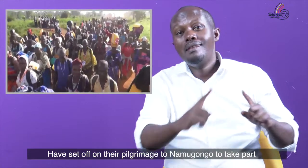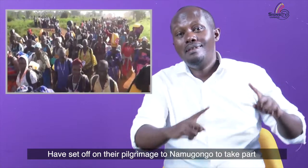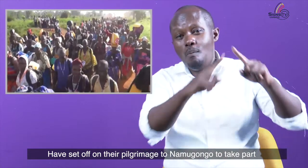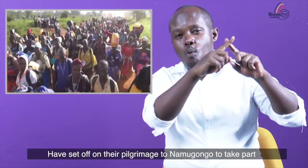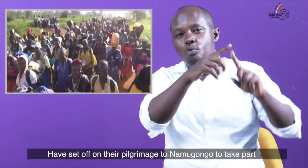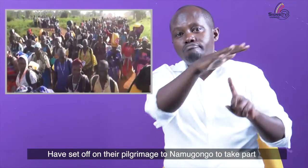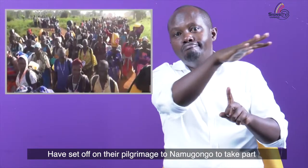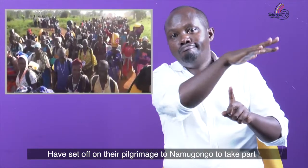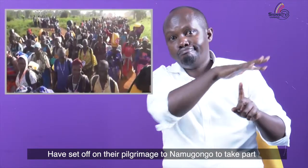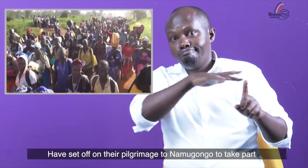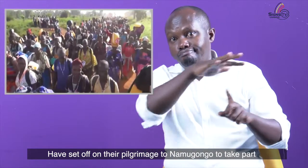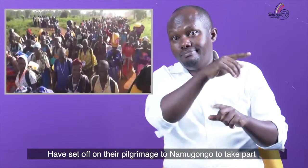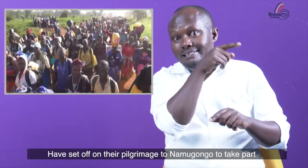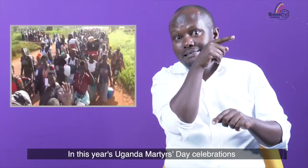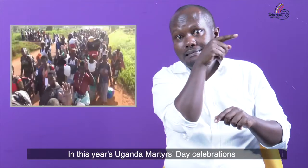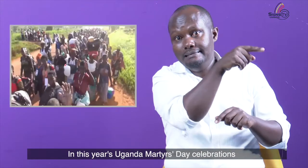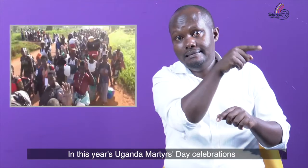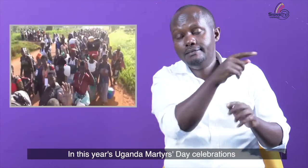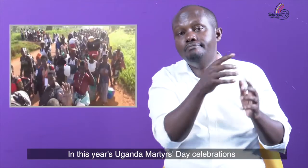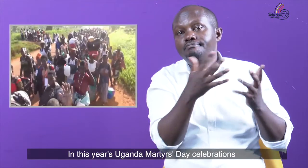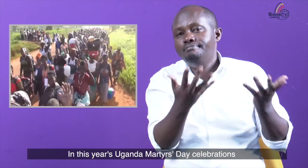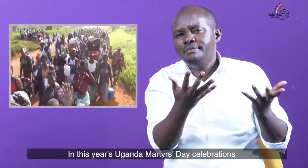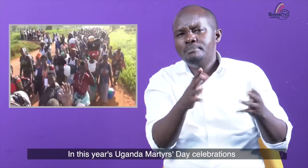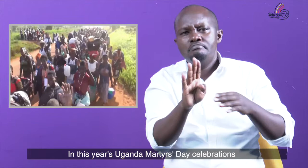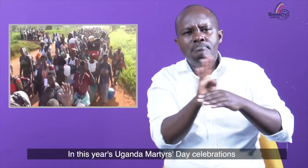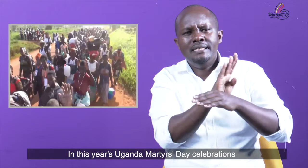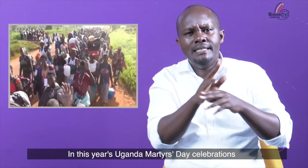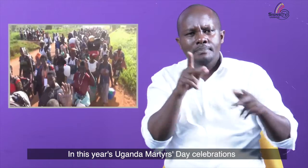take part in this year's Uganda Matters Day